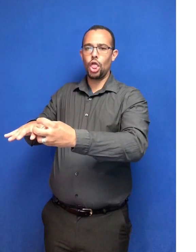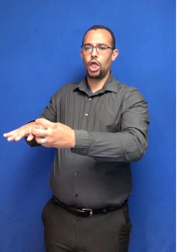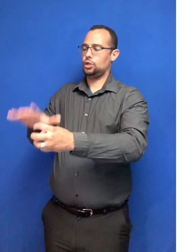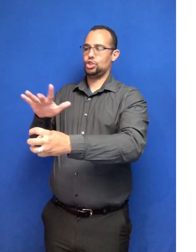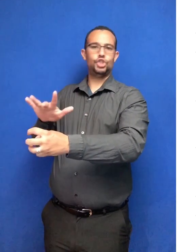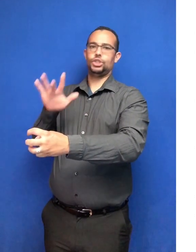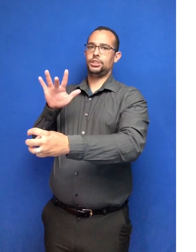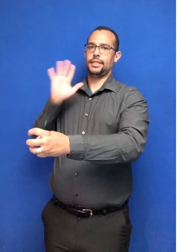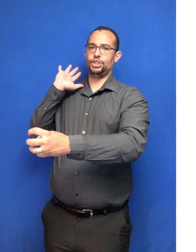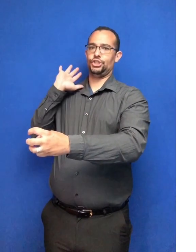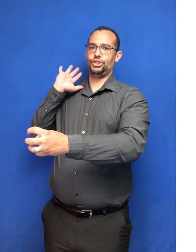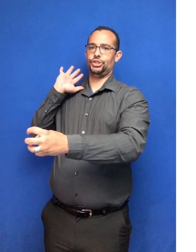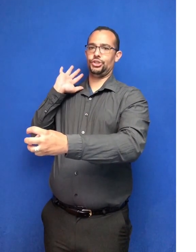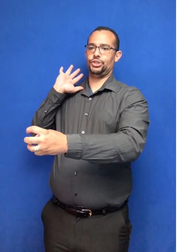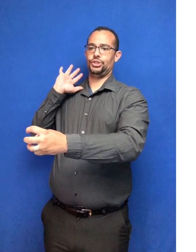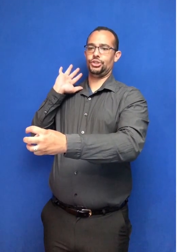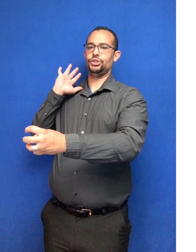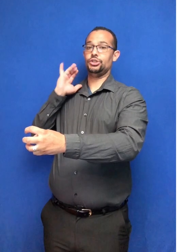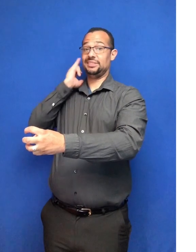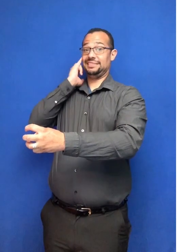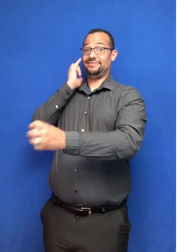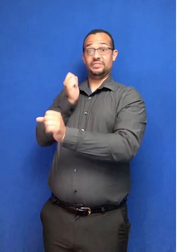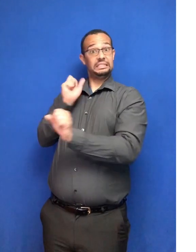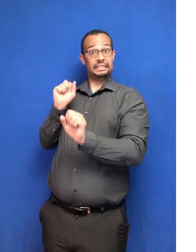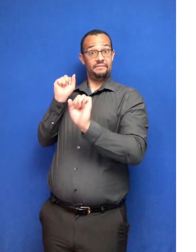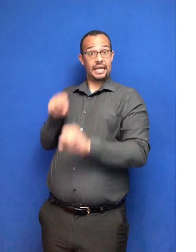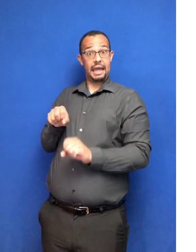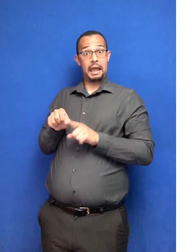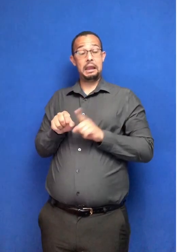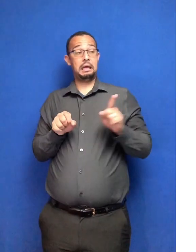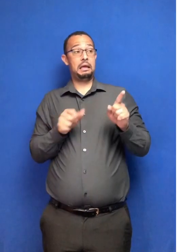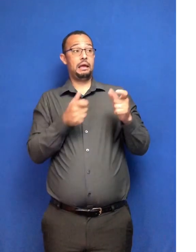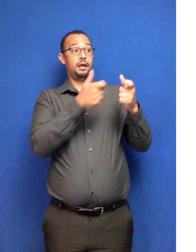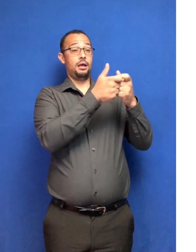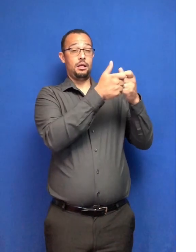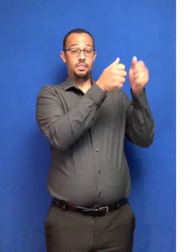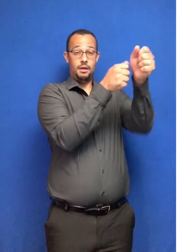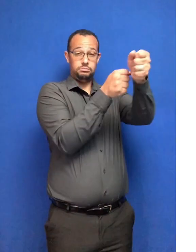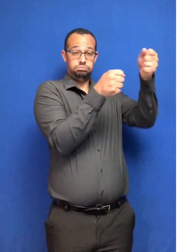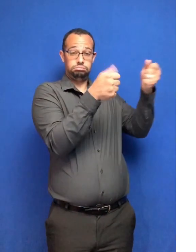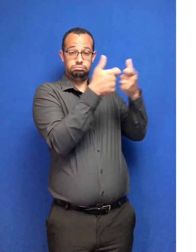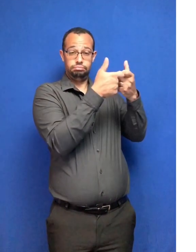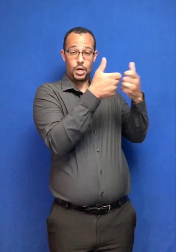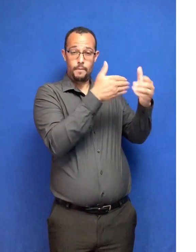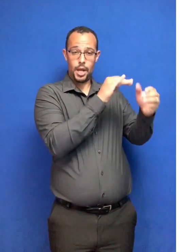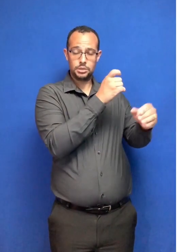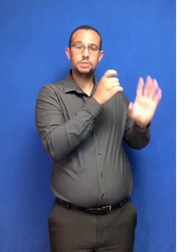If you can safely do so, then you should actually turn the electricity off at the main breaker.